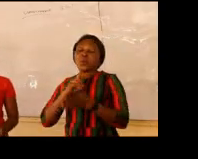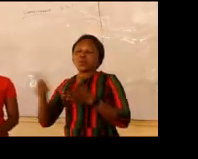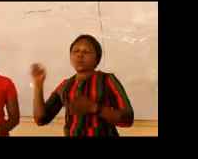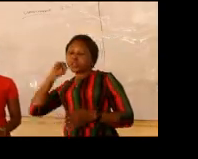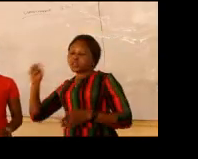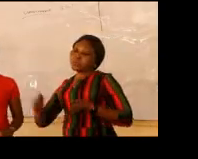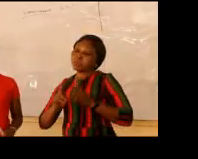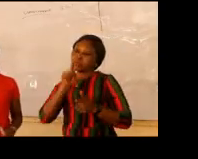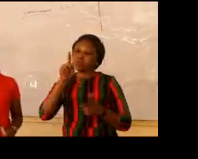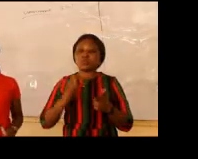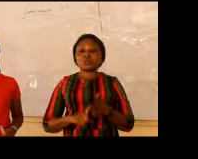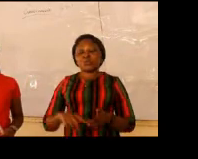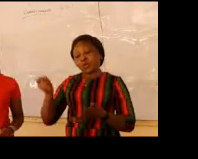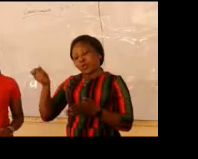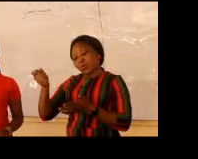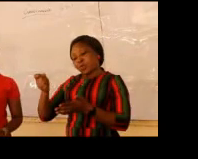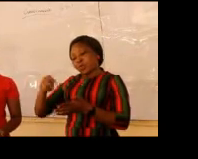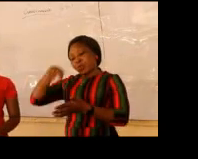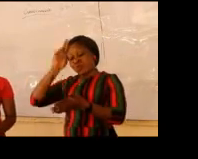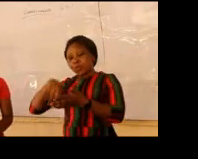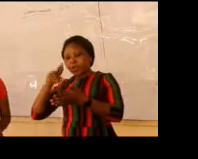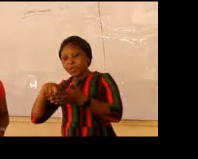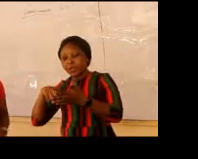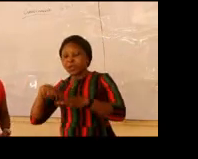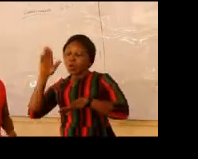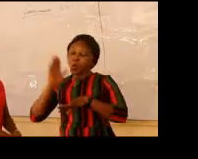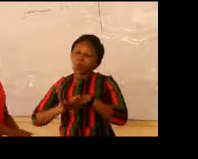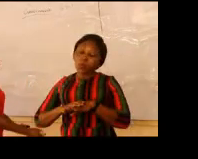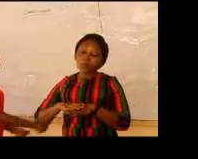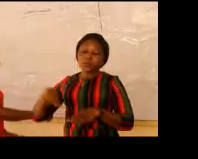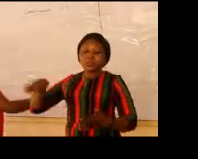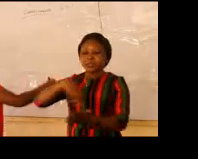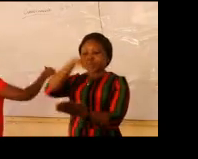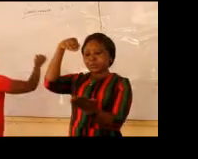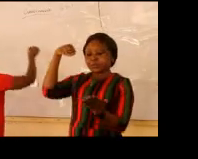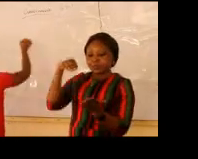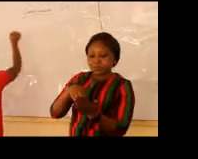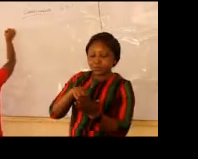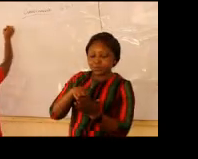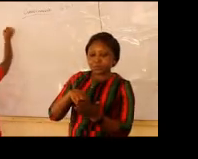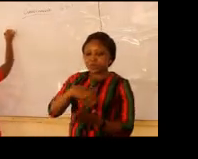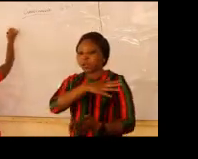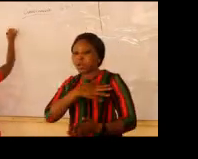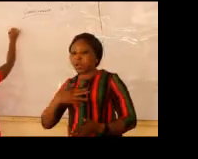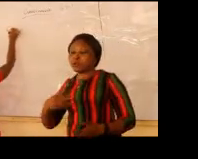decentralization. So today we are going to treat the topic centralization and